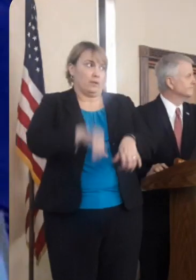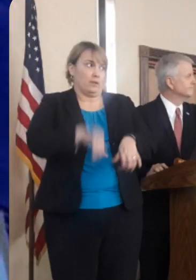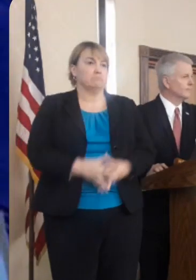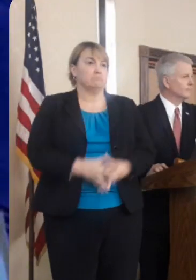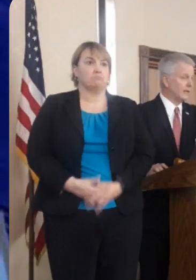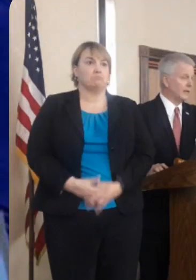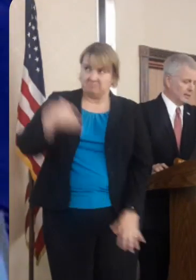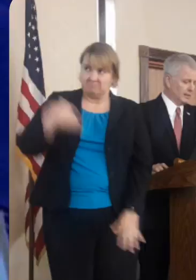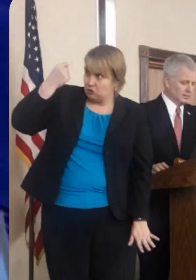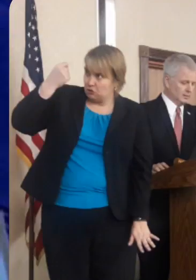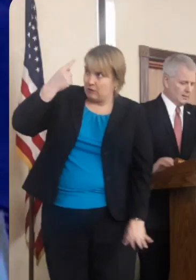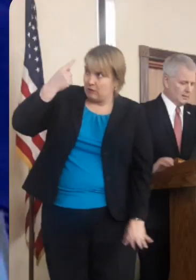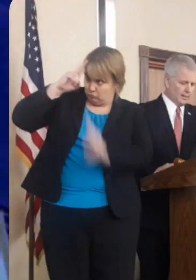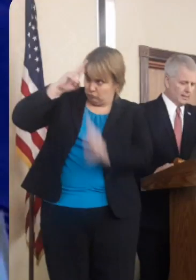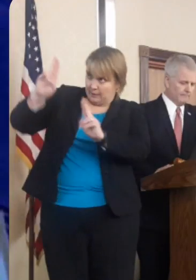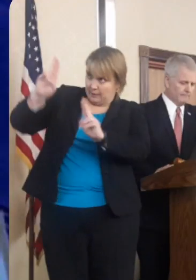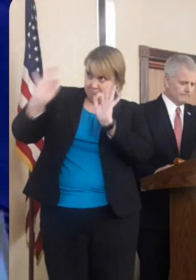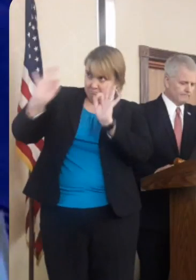Okay.